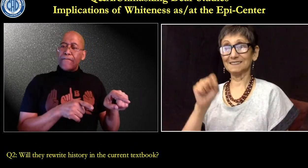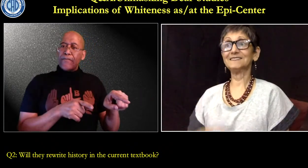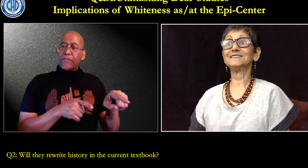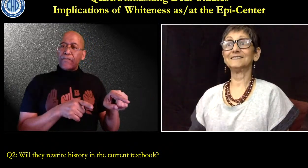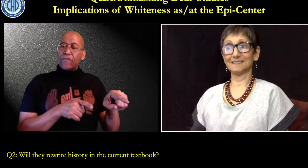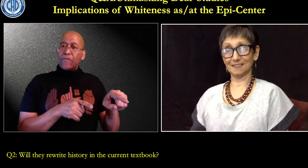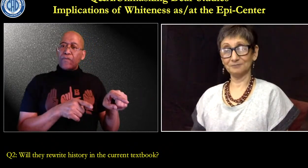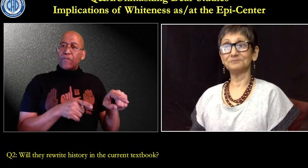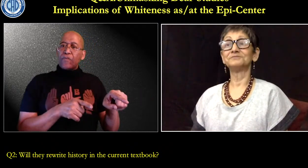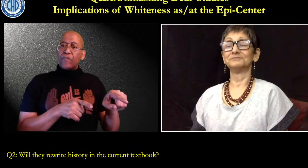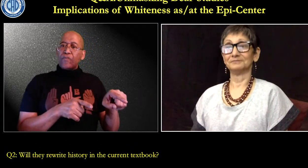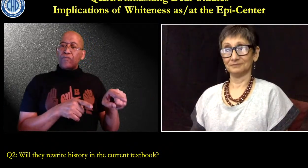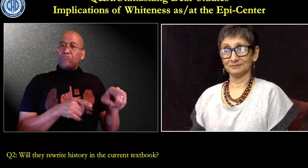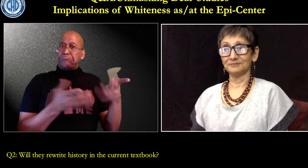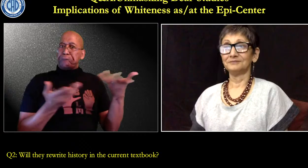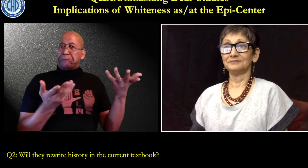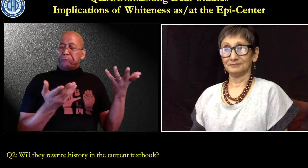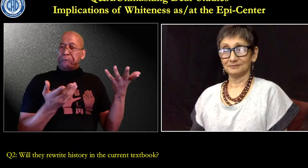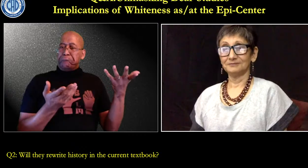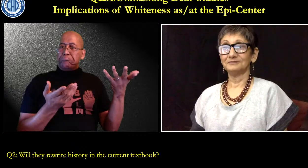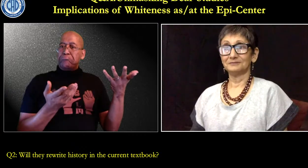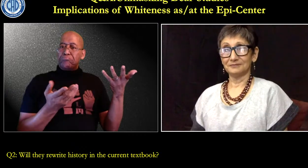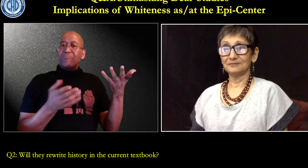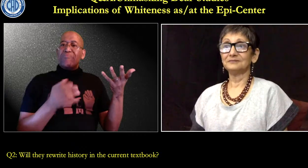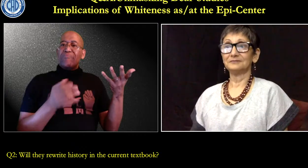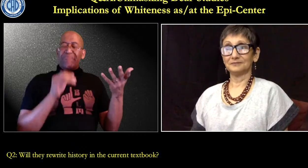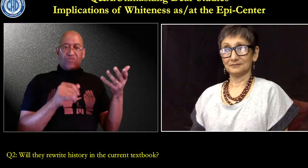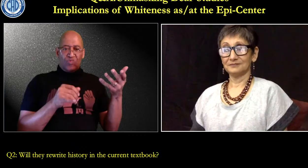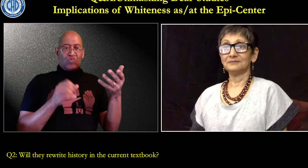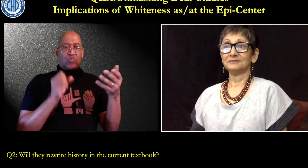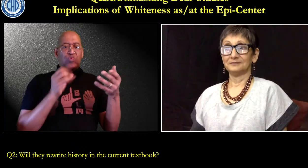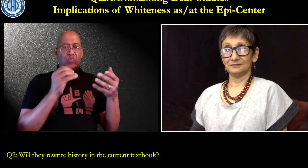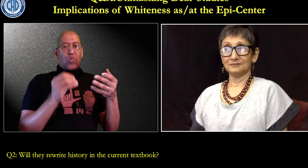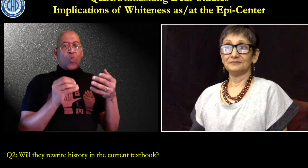we're here. And, oh, yeah.